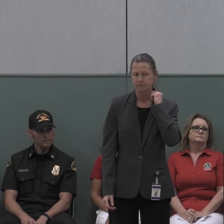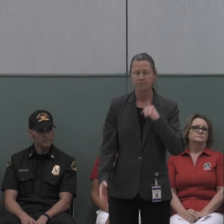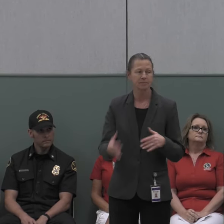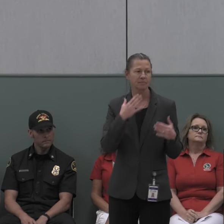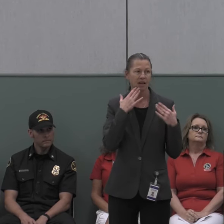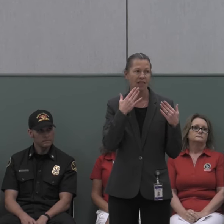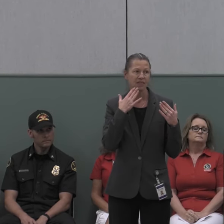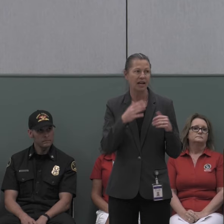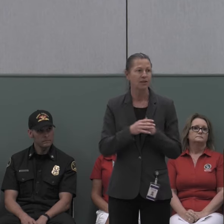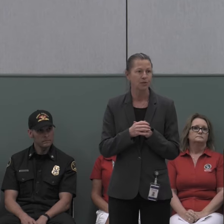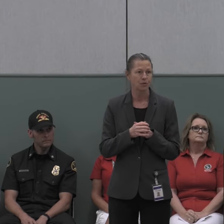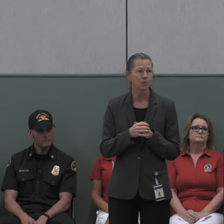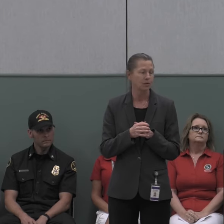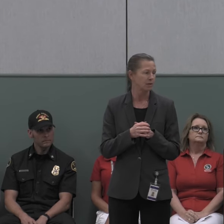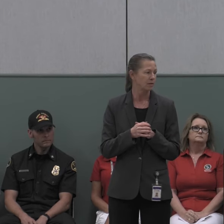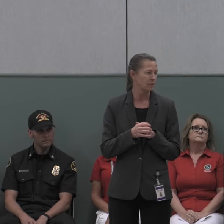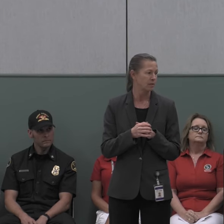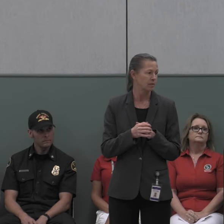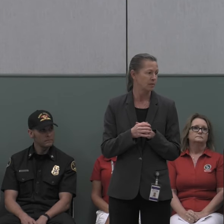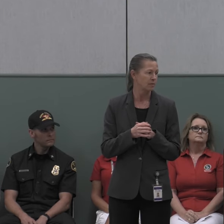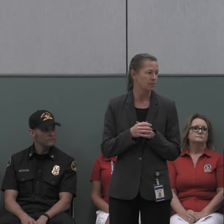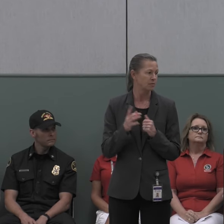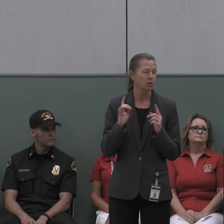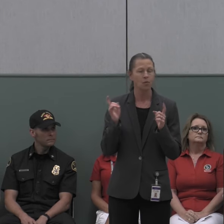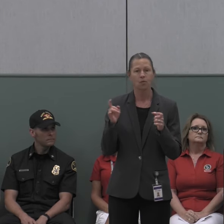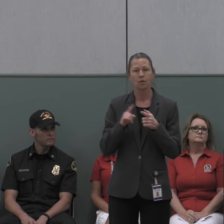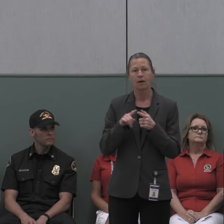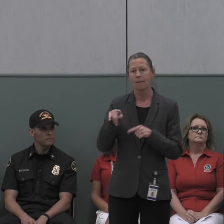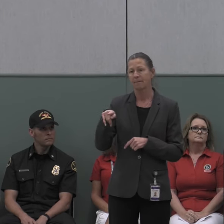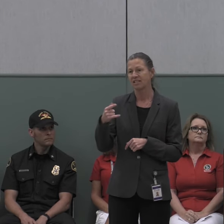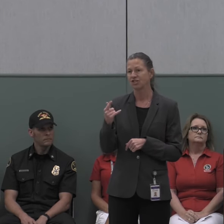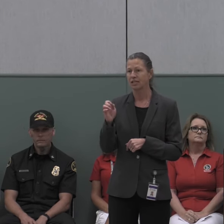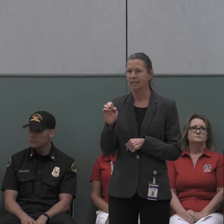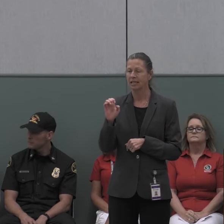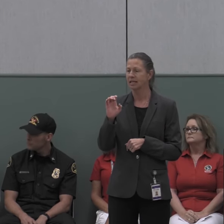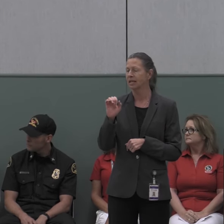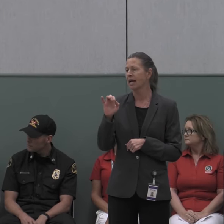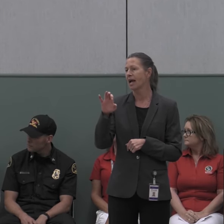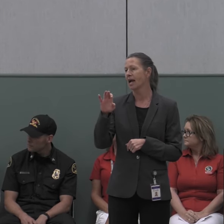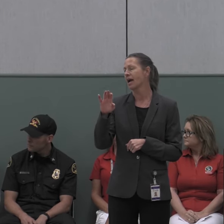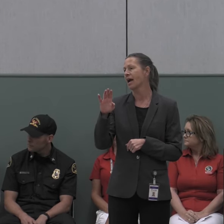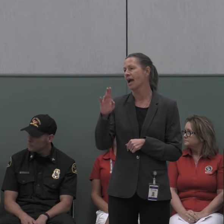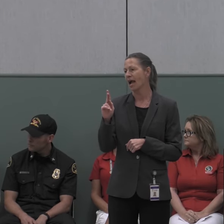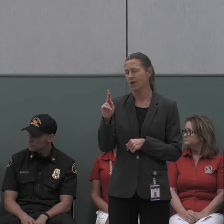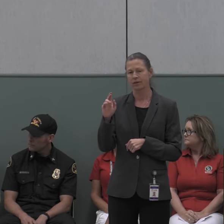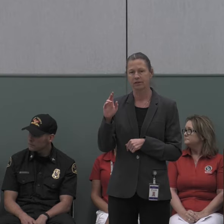Thank you. So I did want to forget one for PG&E, Eric Couric.